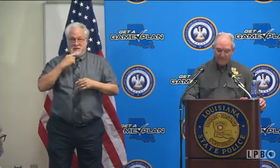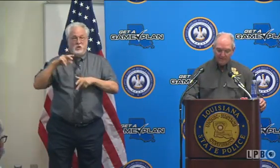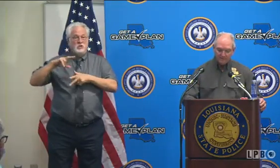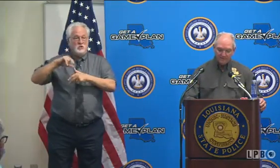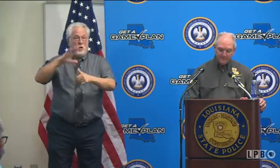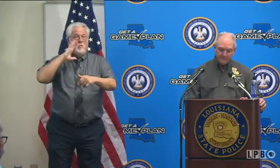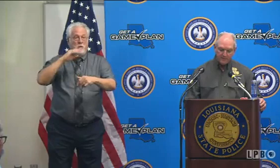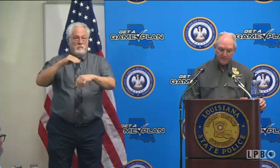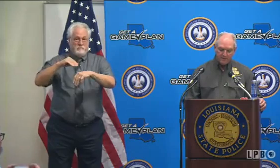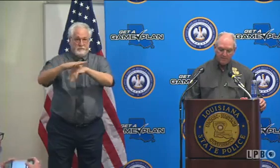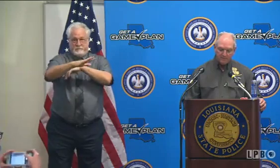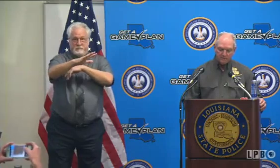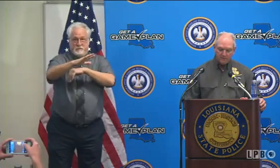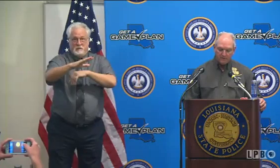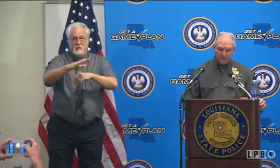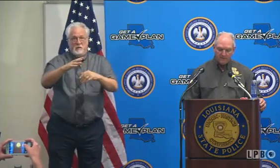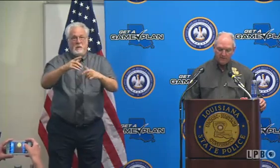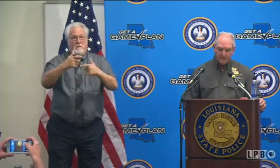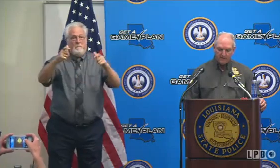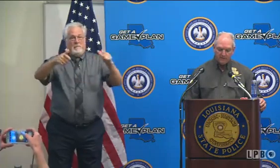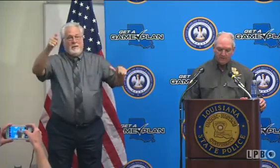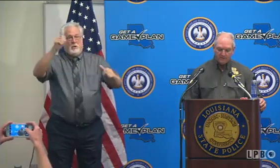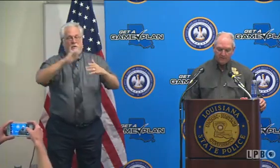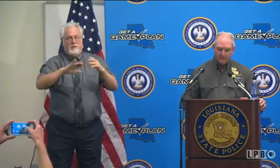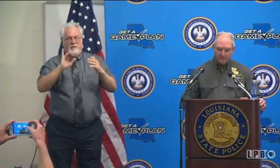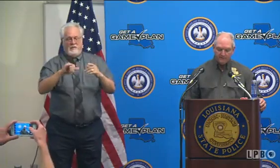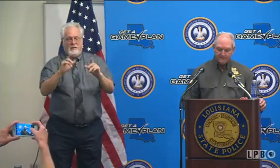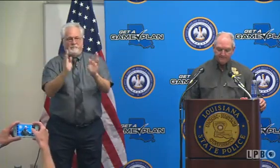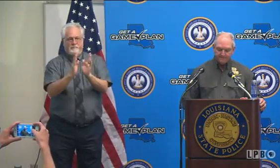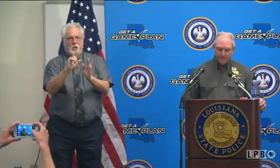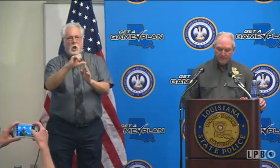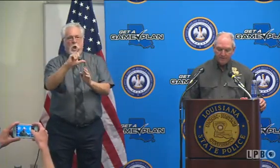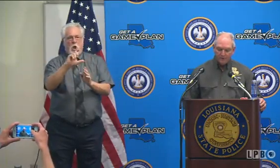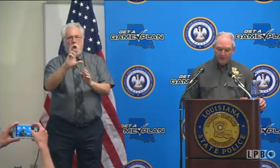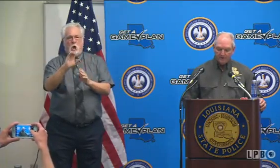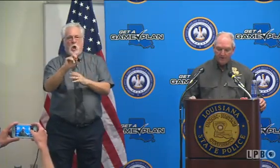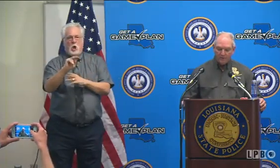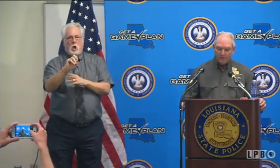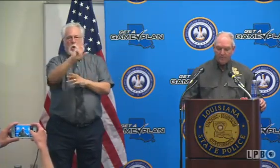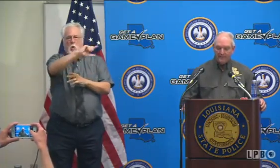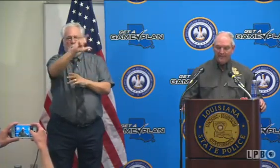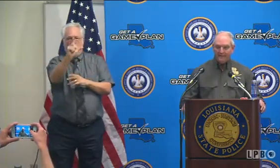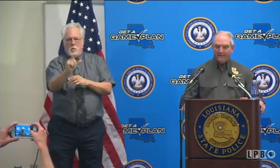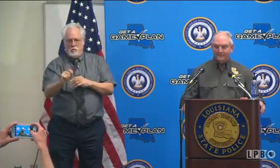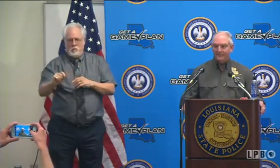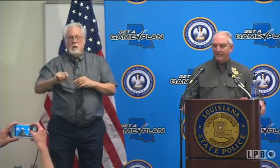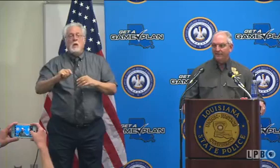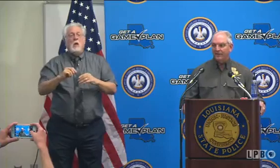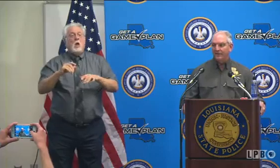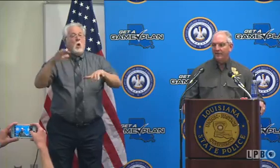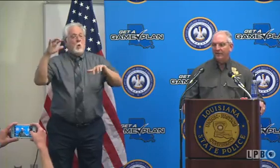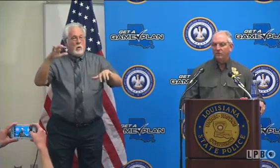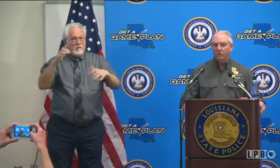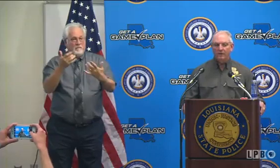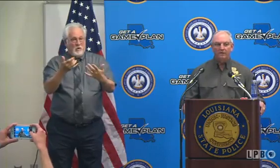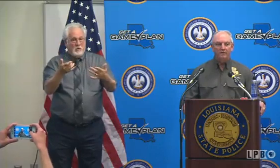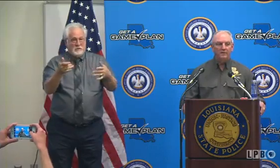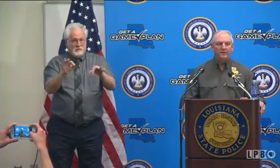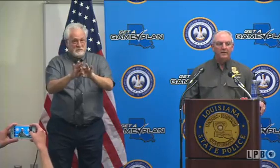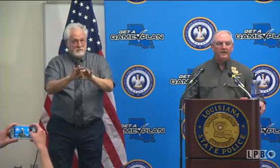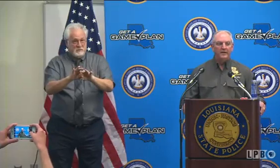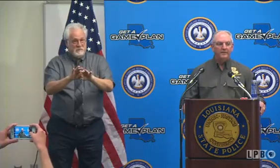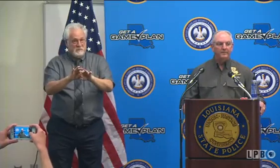have impacts much broader than the cone itself. The rainfall will be significant as